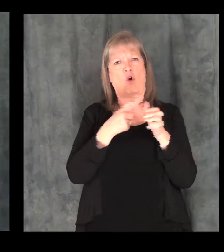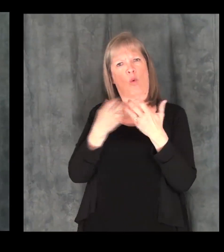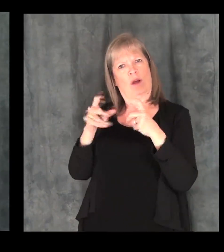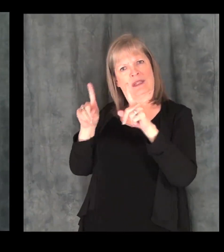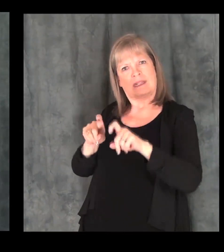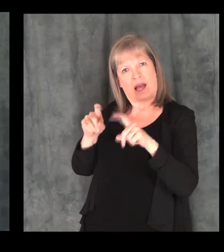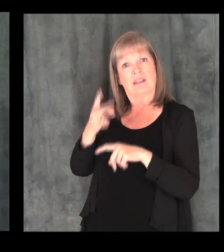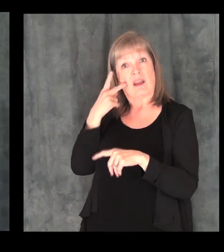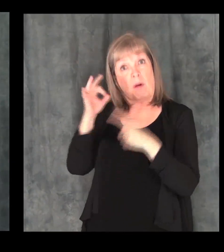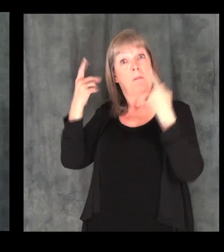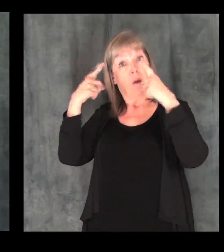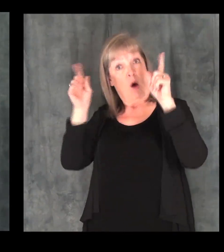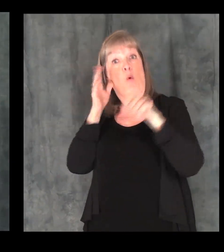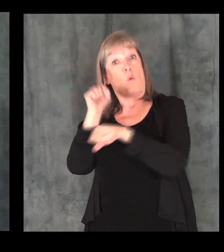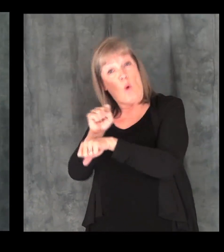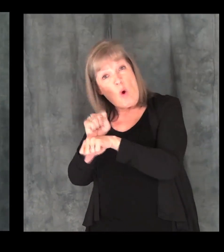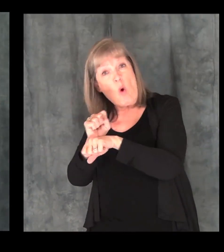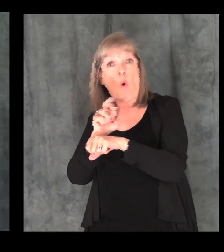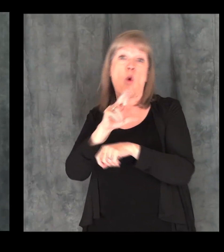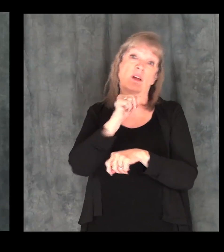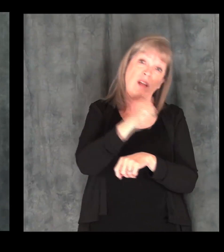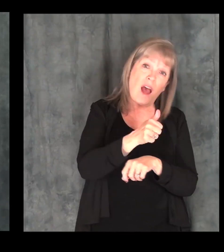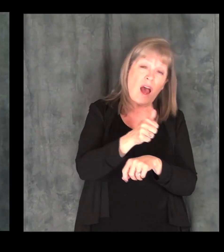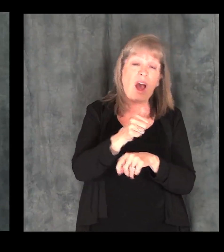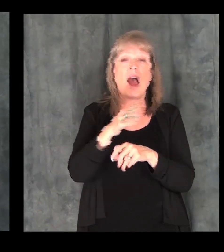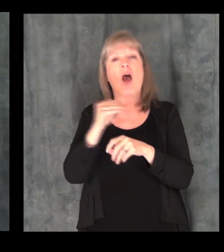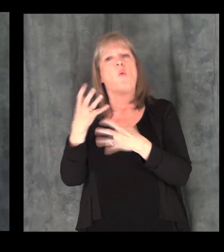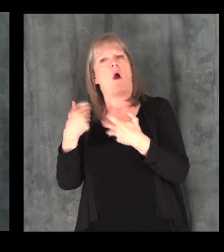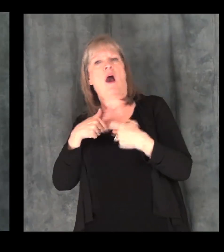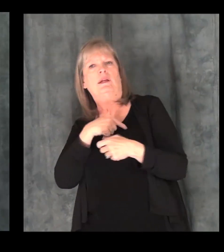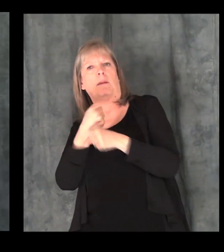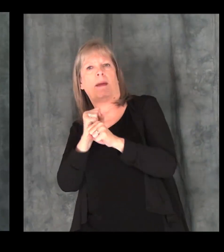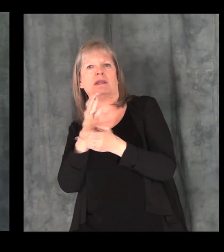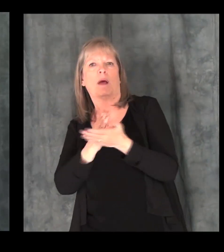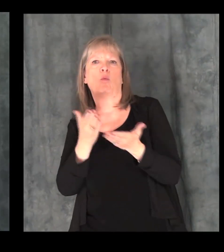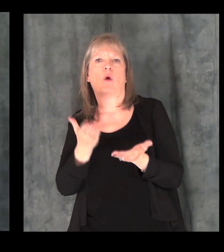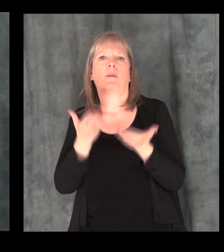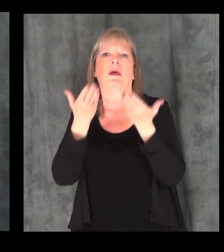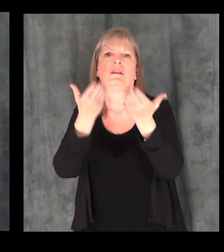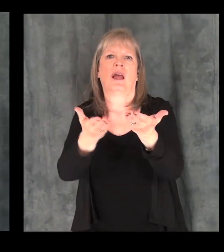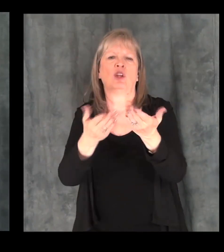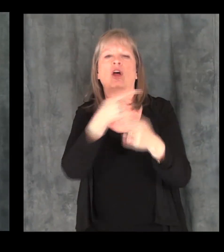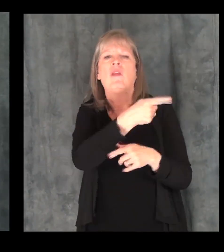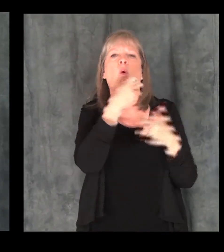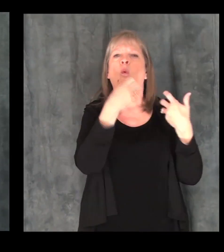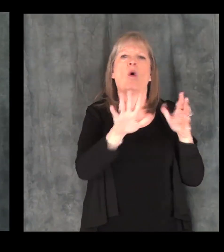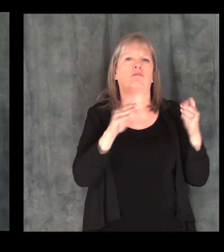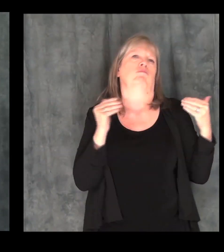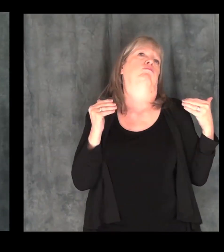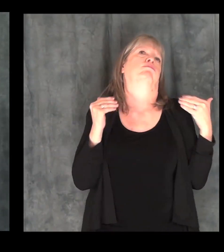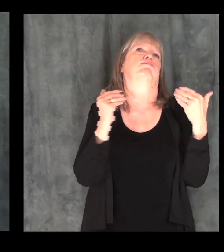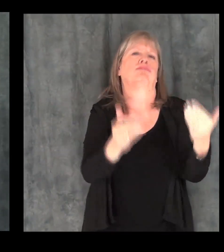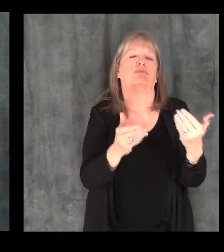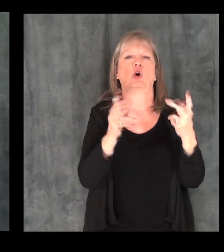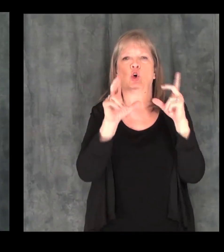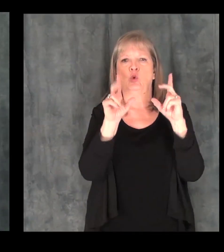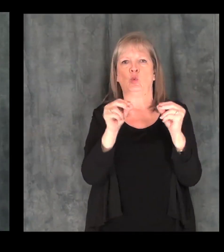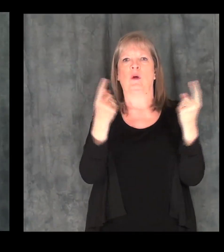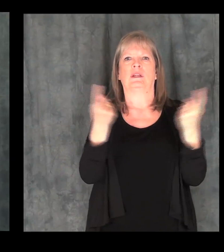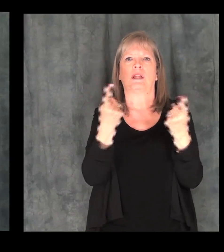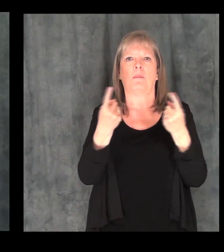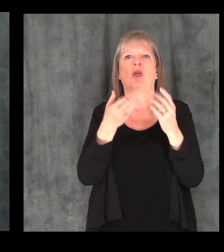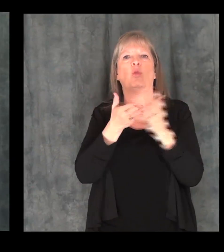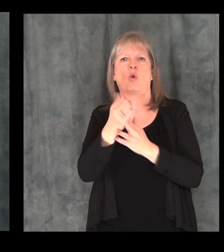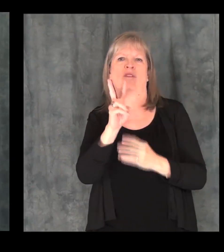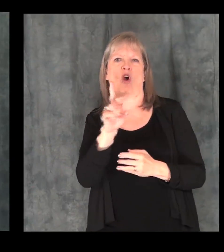what didn't, and make recommendations which would inform the policy rather than just leaping straight in and offering this service via video